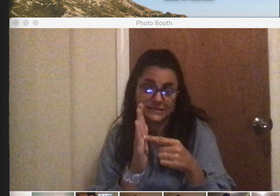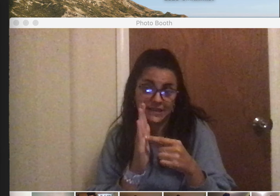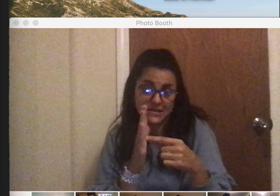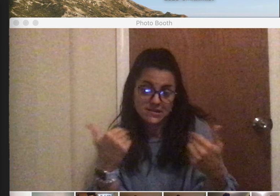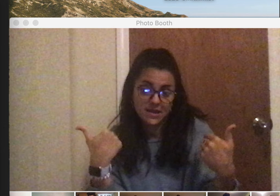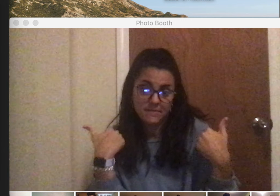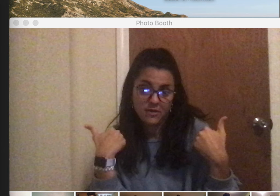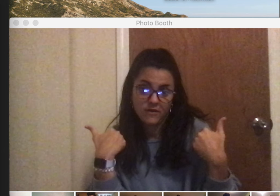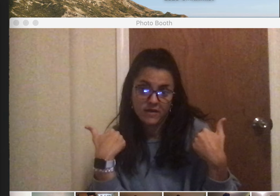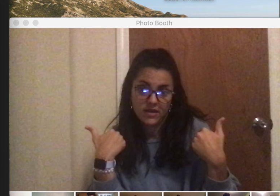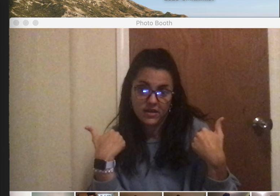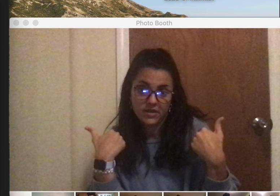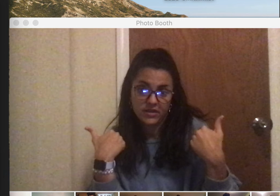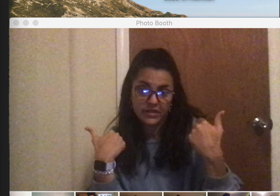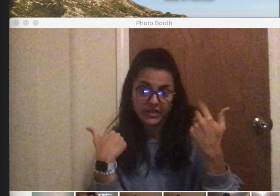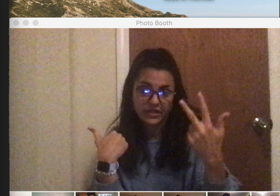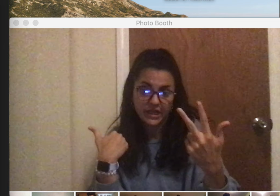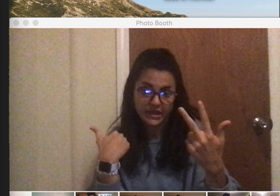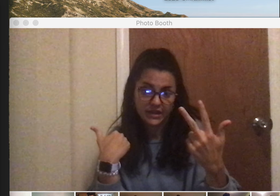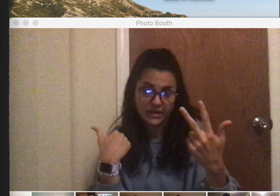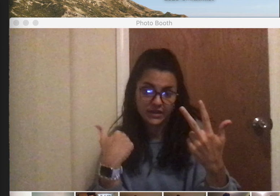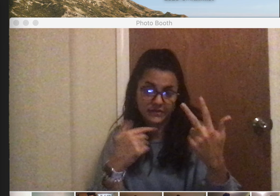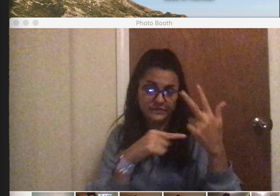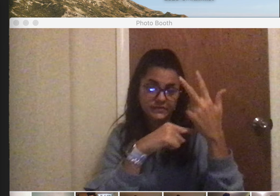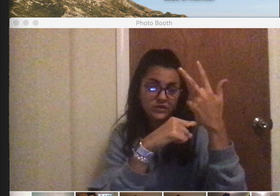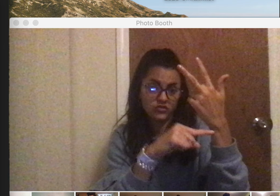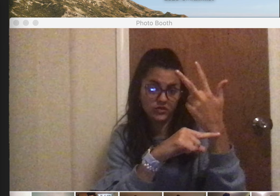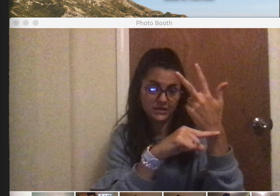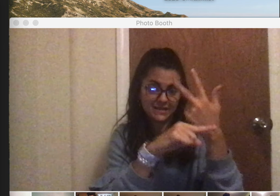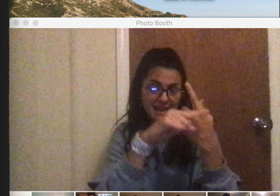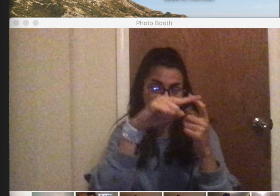3 over x to the negative 2nd.